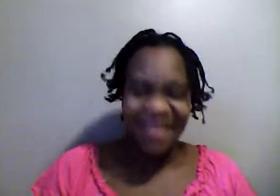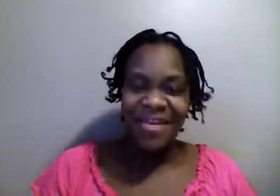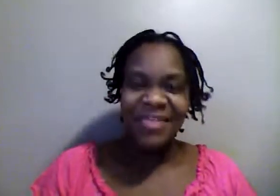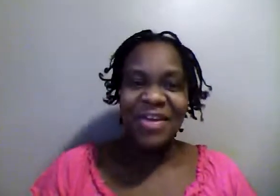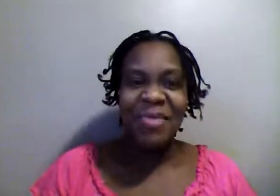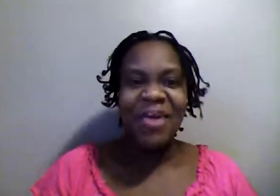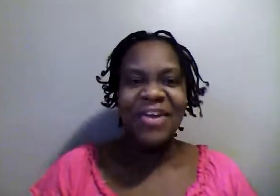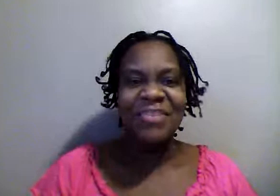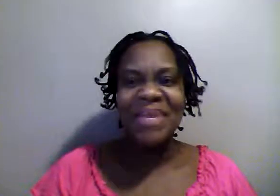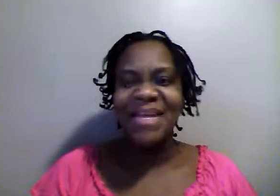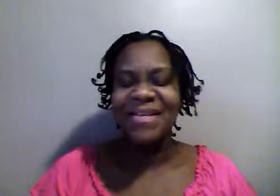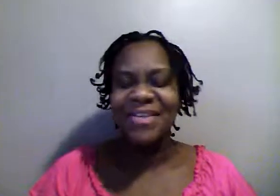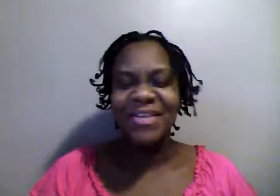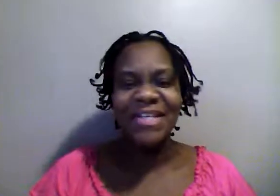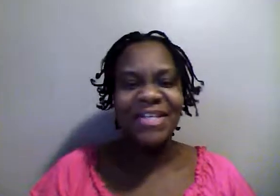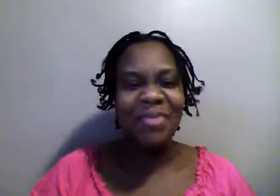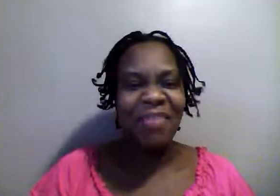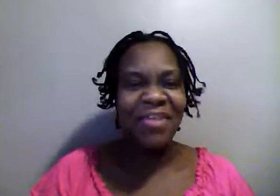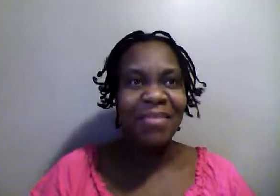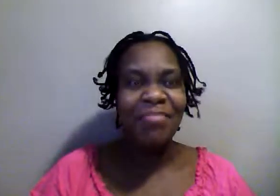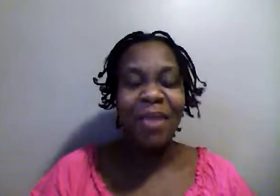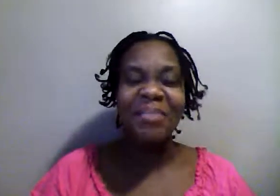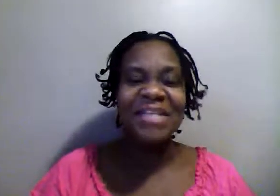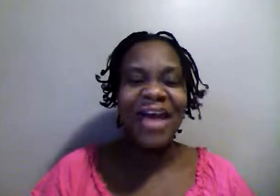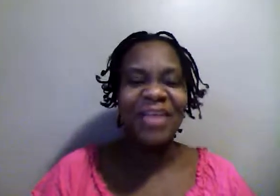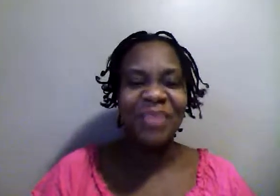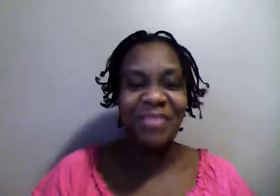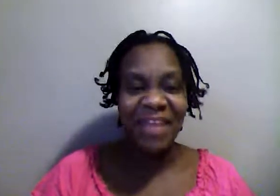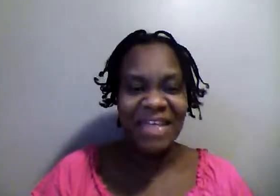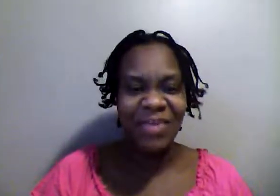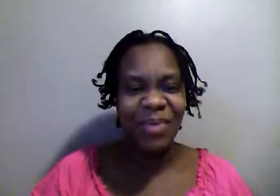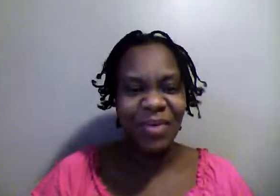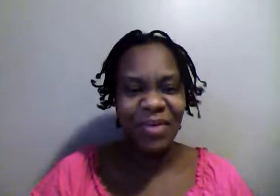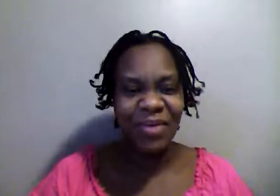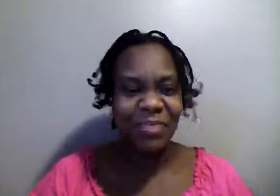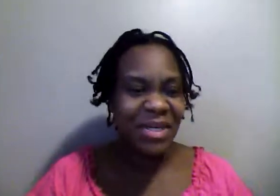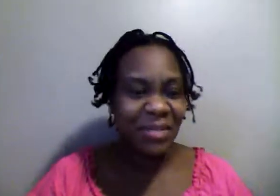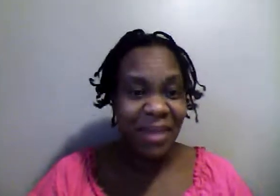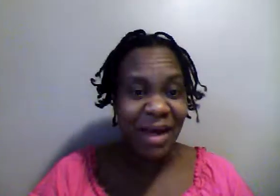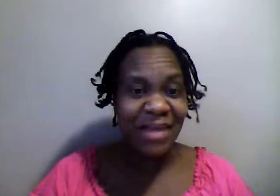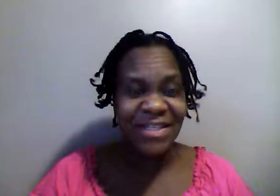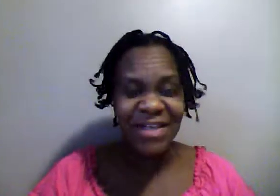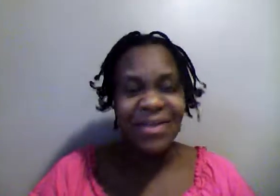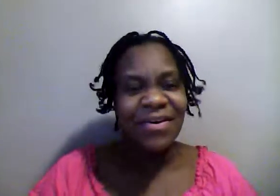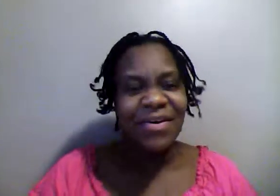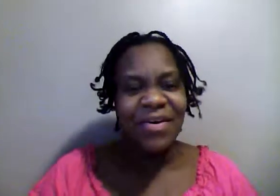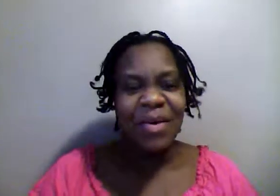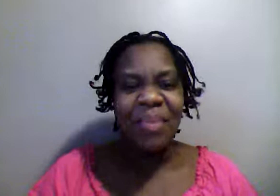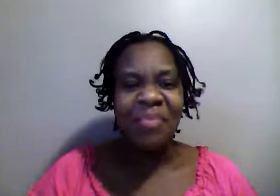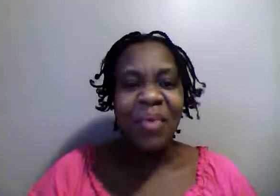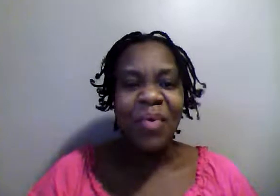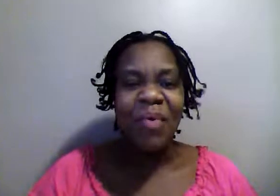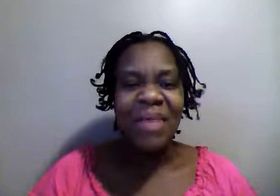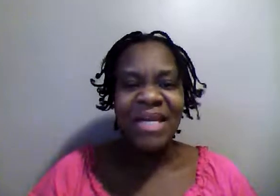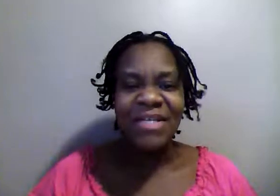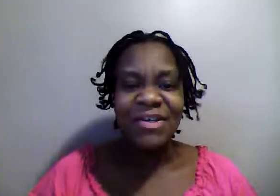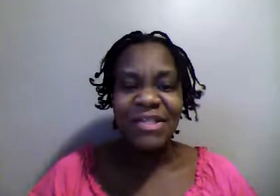Today we're going to be discussing some of the problems that we face when we're growing tomato plants. However, we won't be discussing